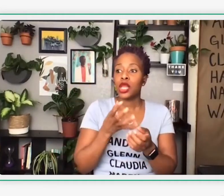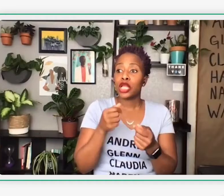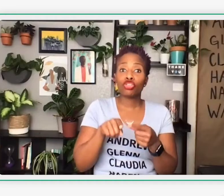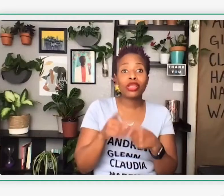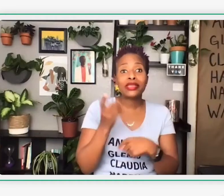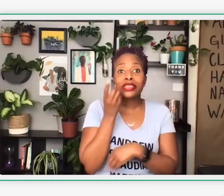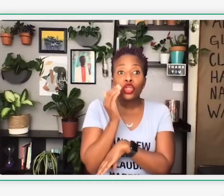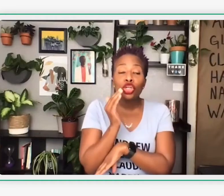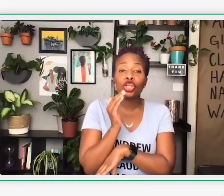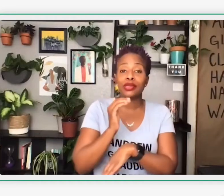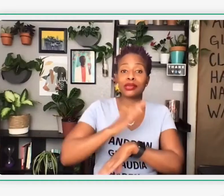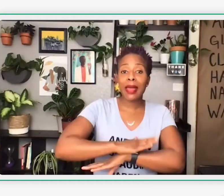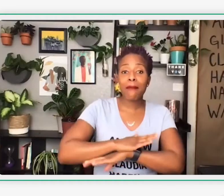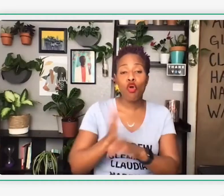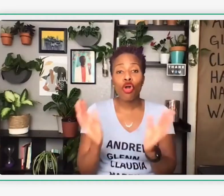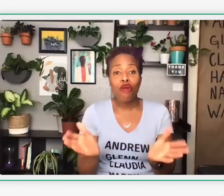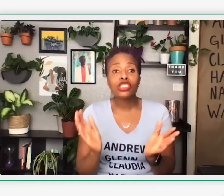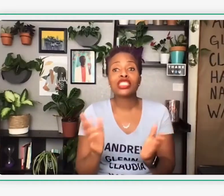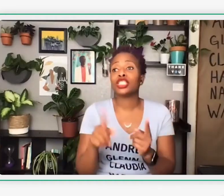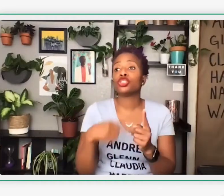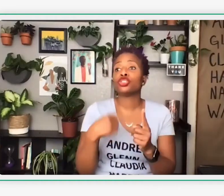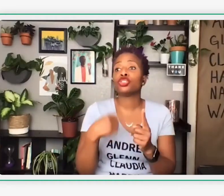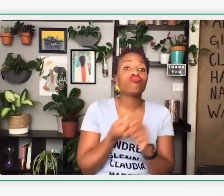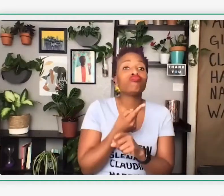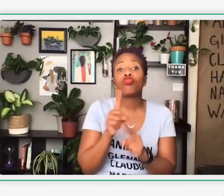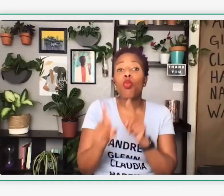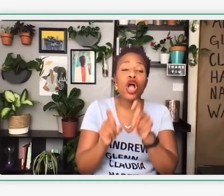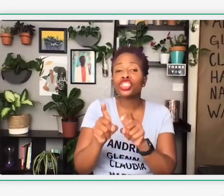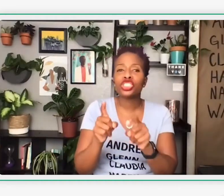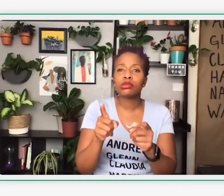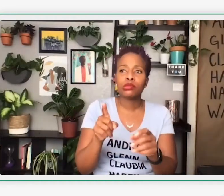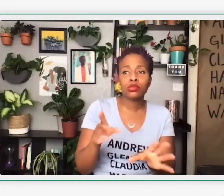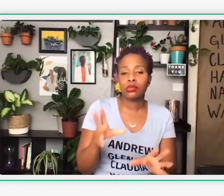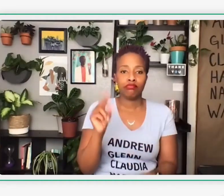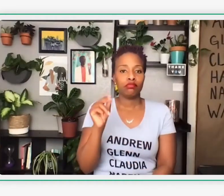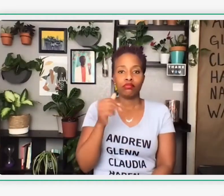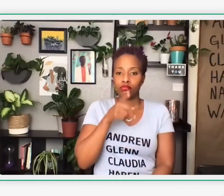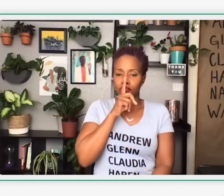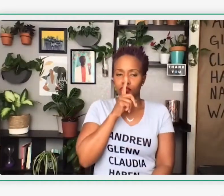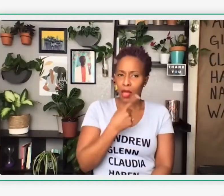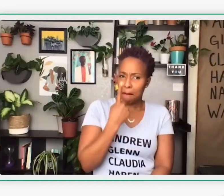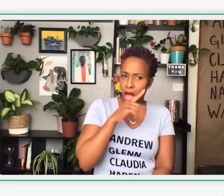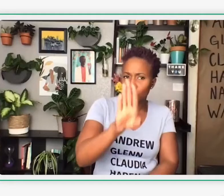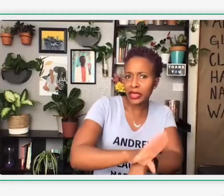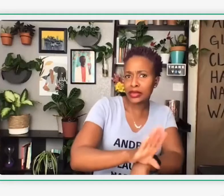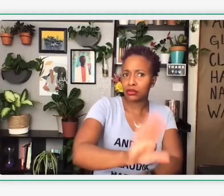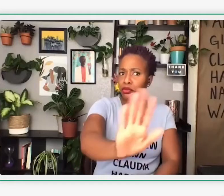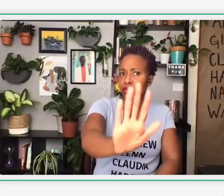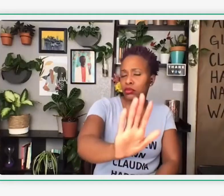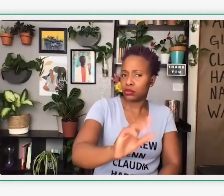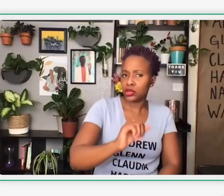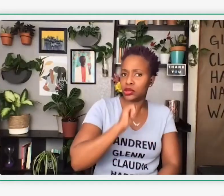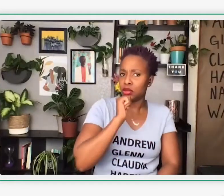money a taboo subject. So during supper time